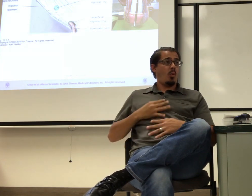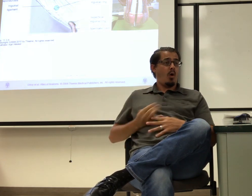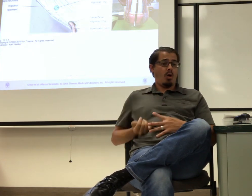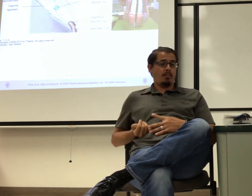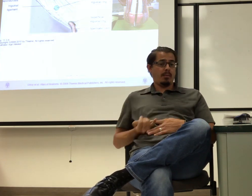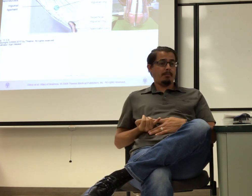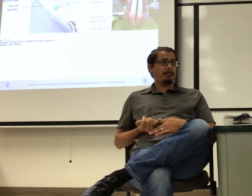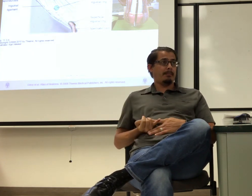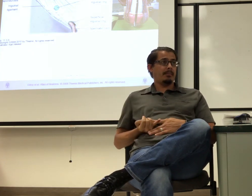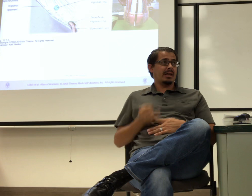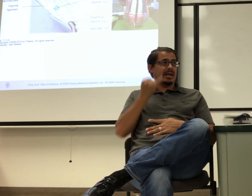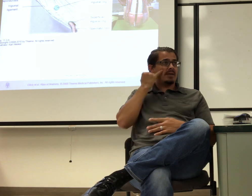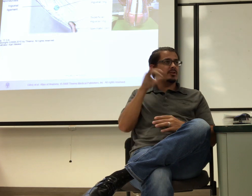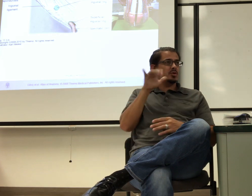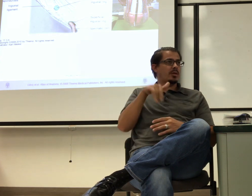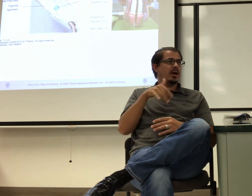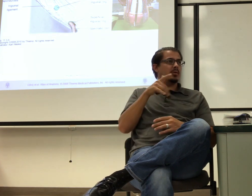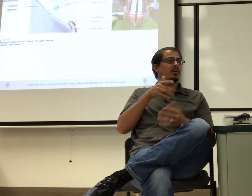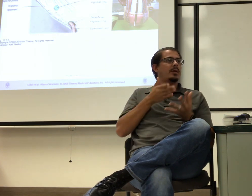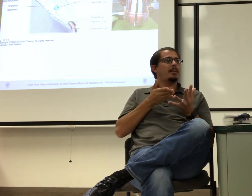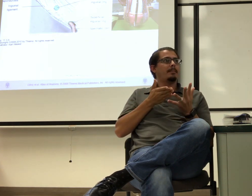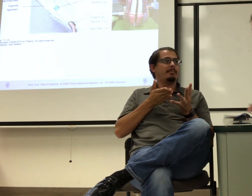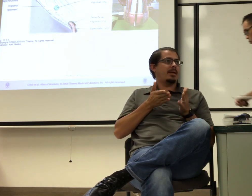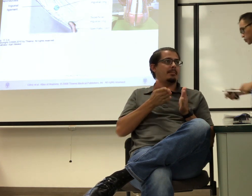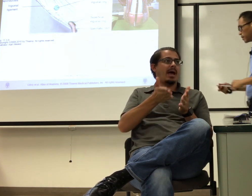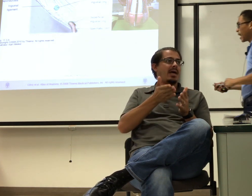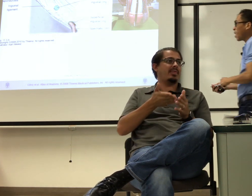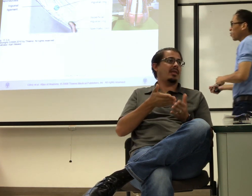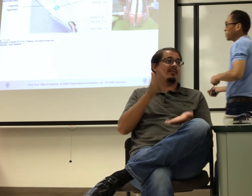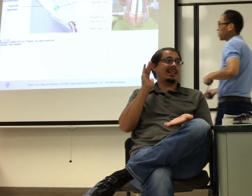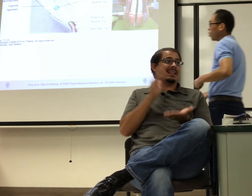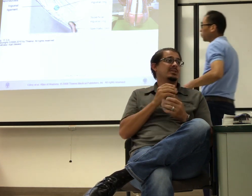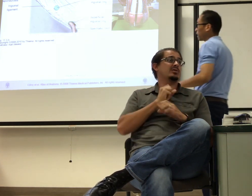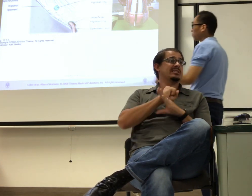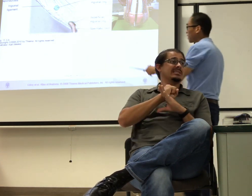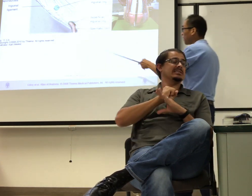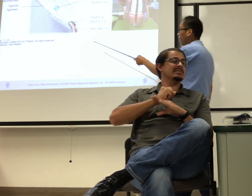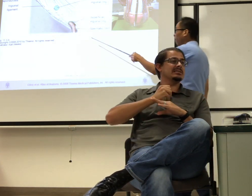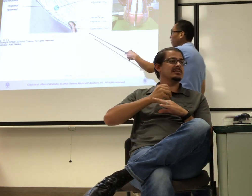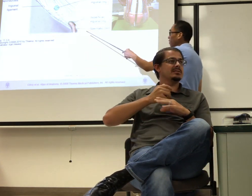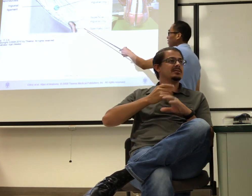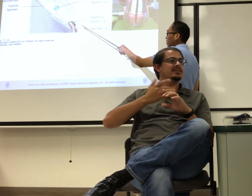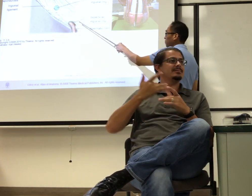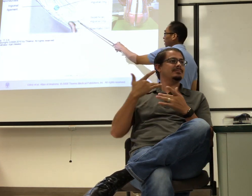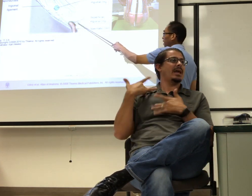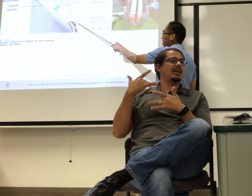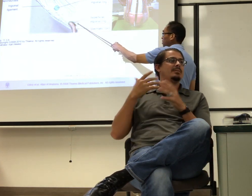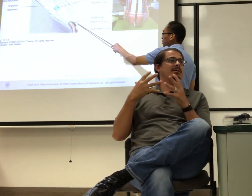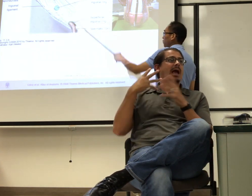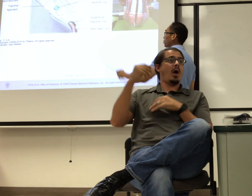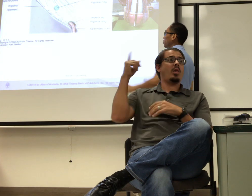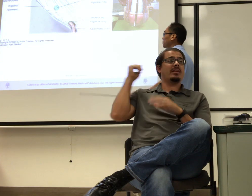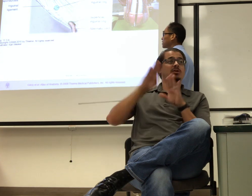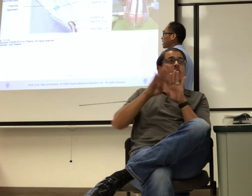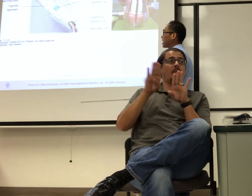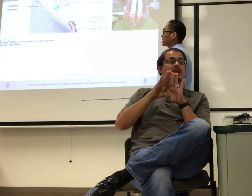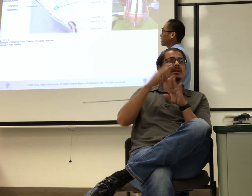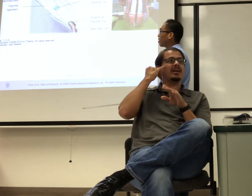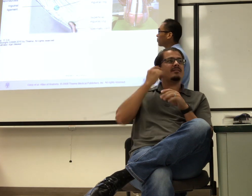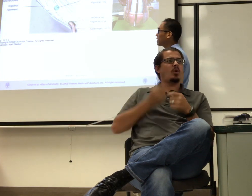So if it's going to do that, it's going to take the path of least resistance, usually out this opening right there. Okay.